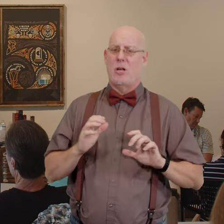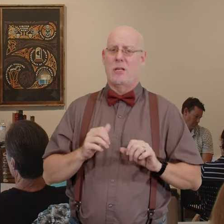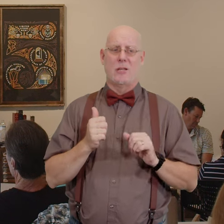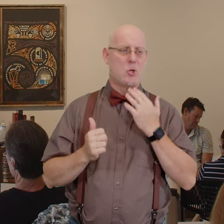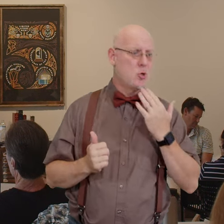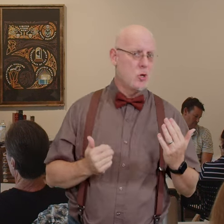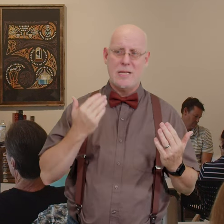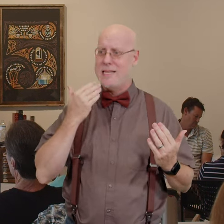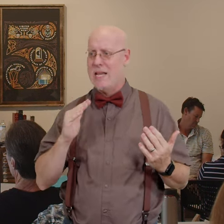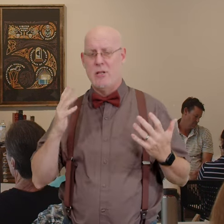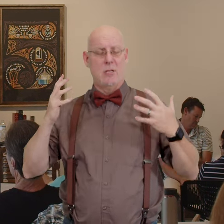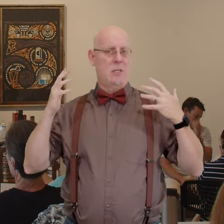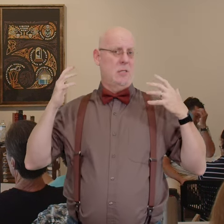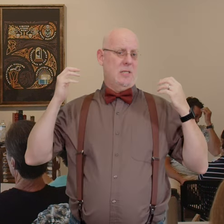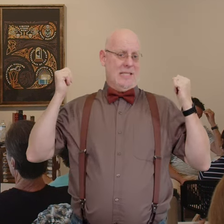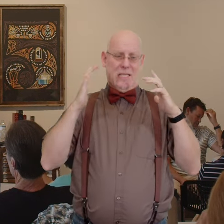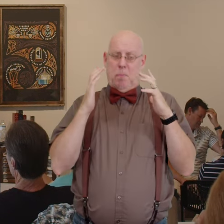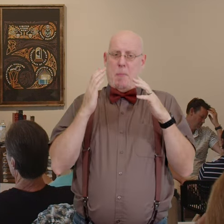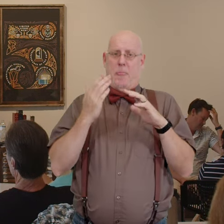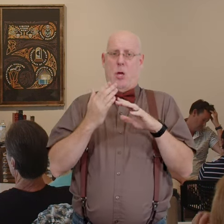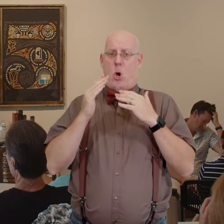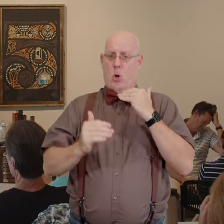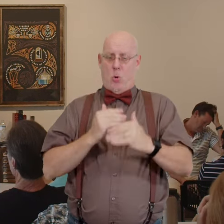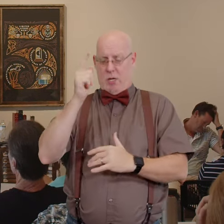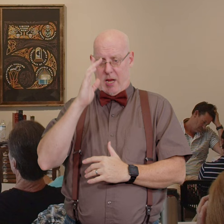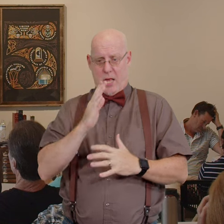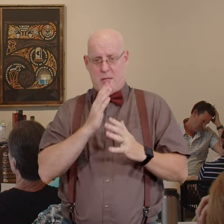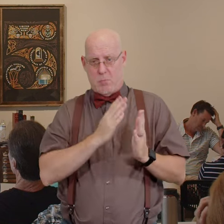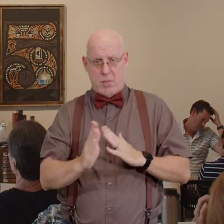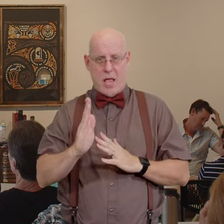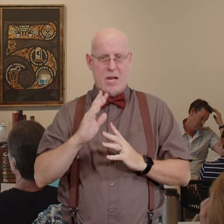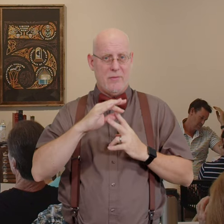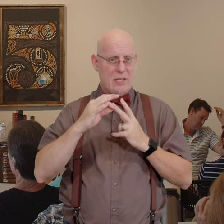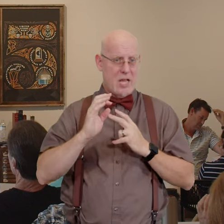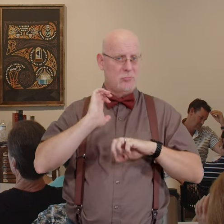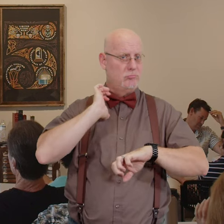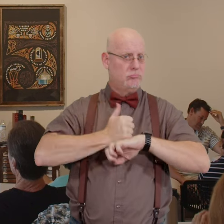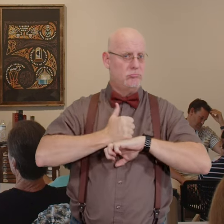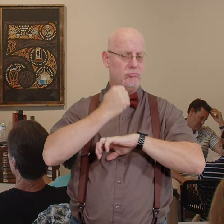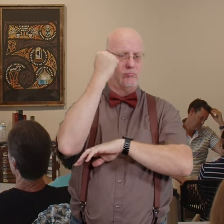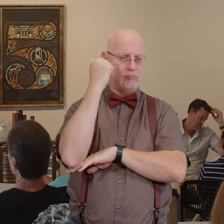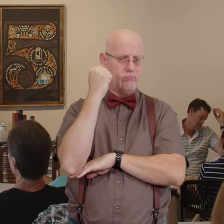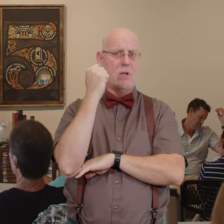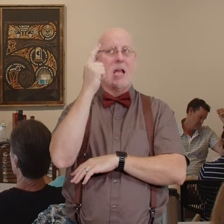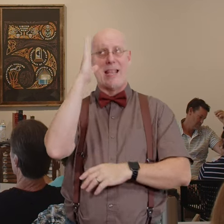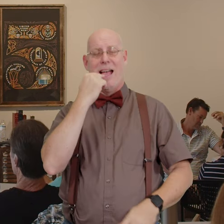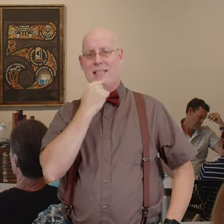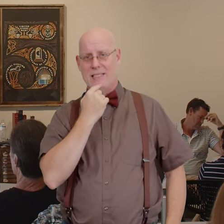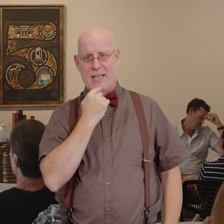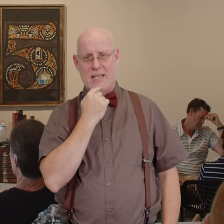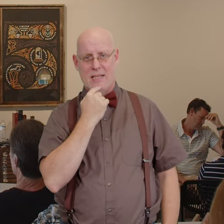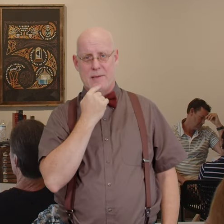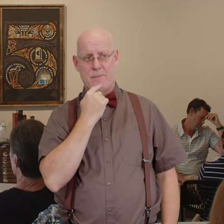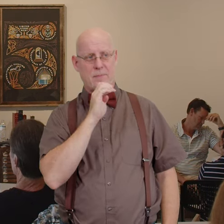before they had done any good or evil. According so that God's plan of election would stand, God